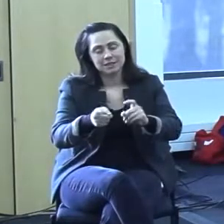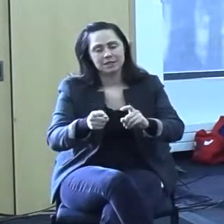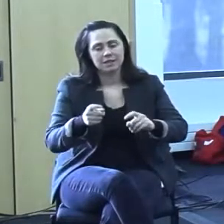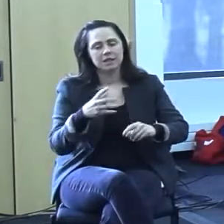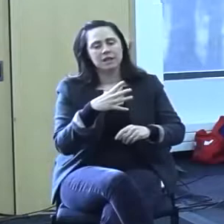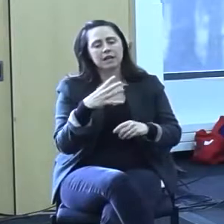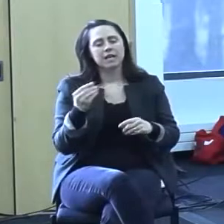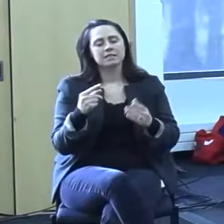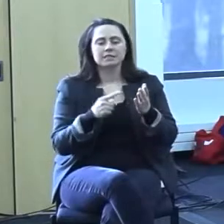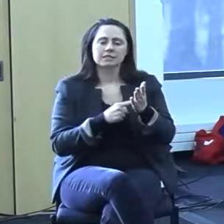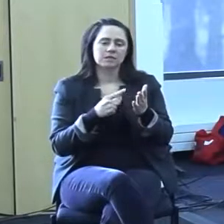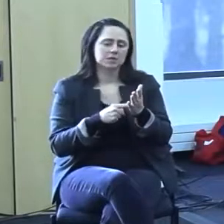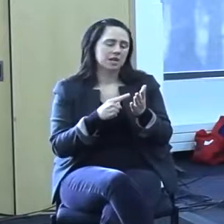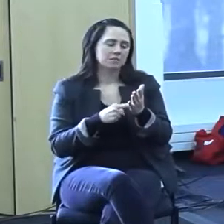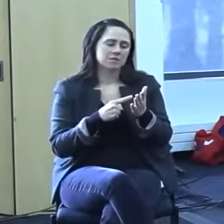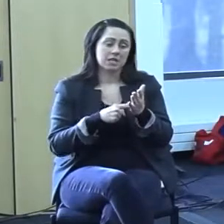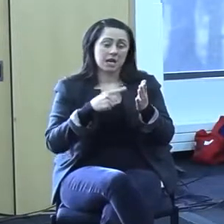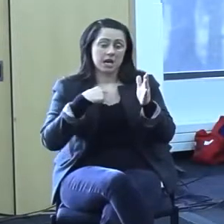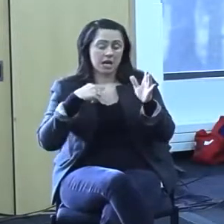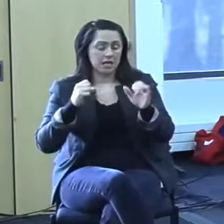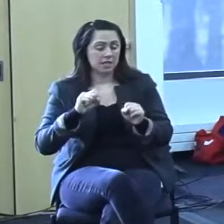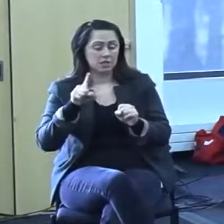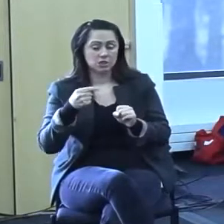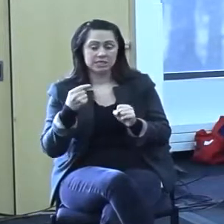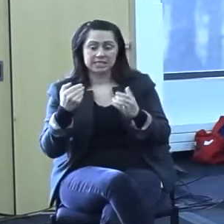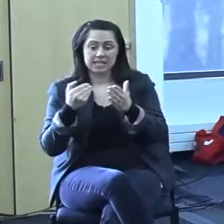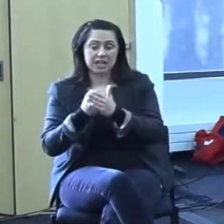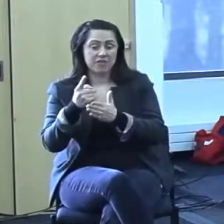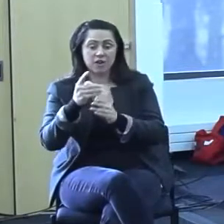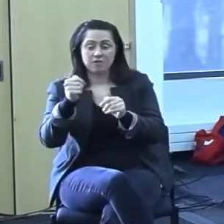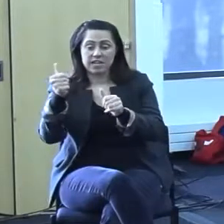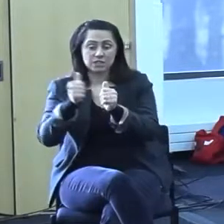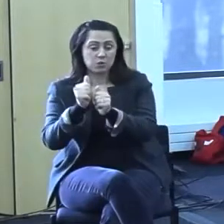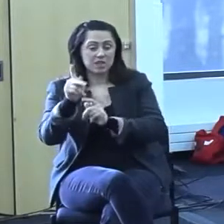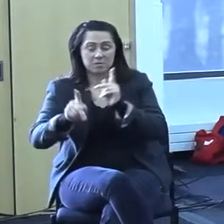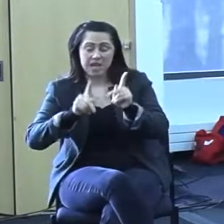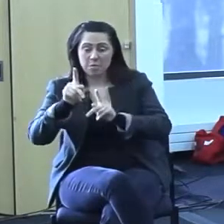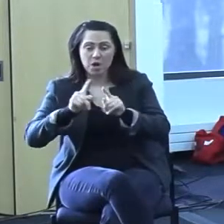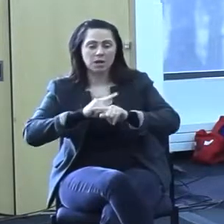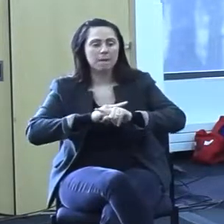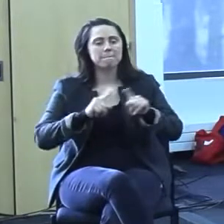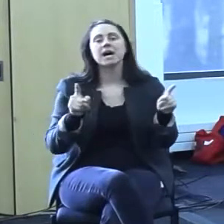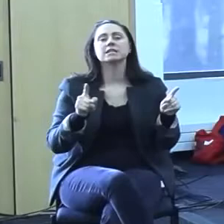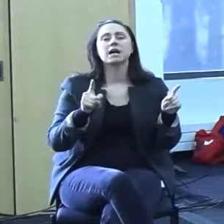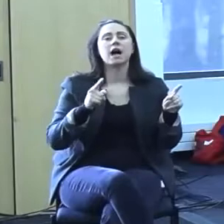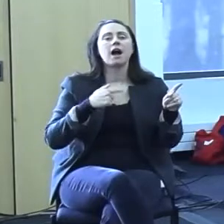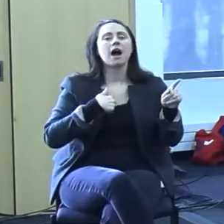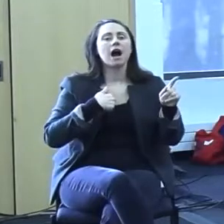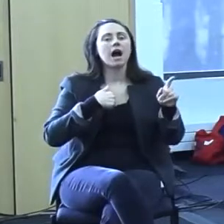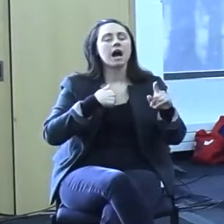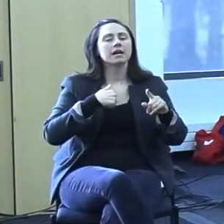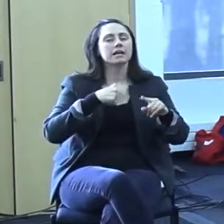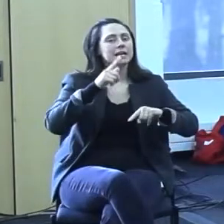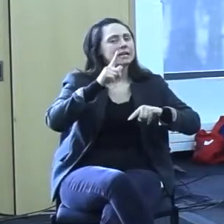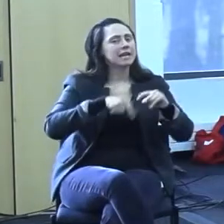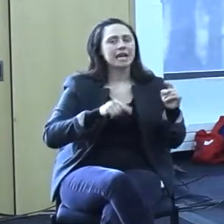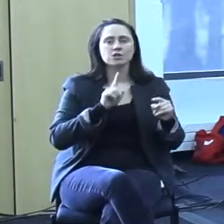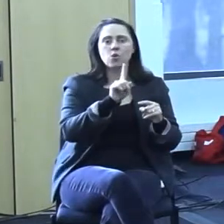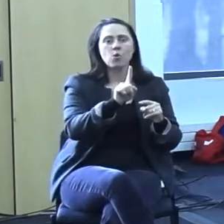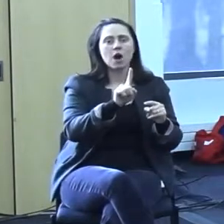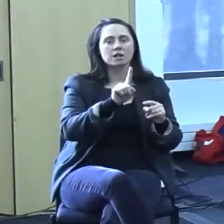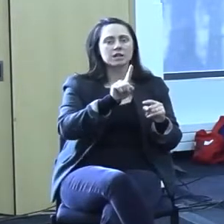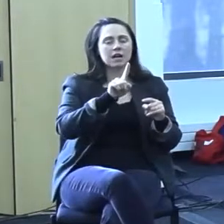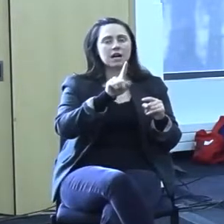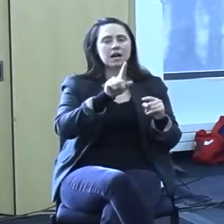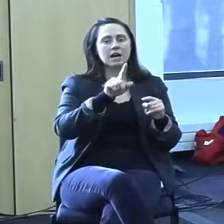and sometimes I can just get there faster with people, but I can walk on my own, and that's what I do a